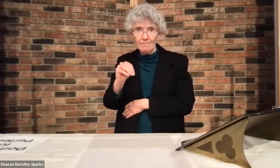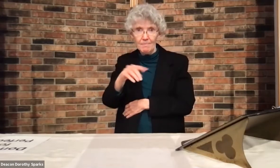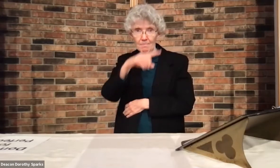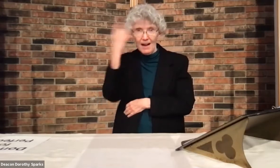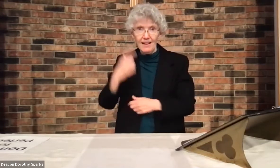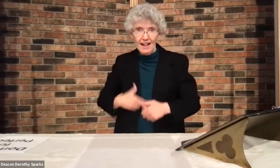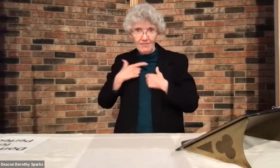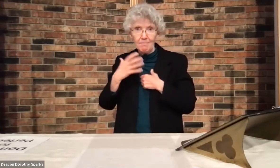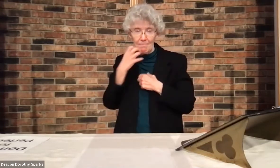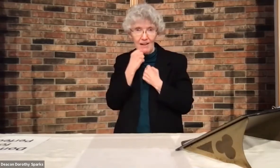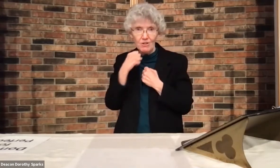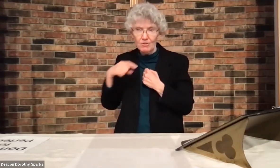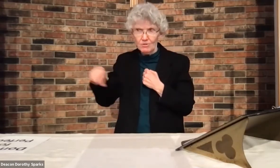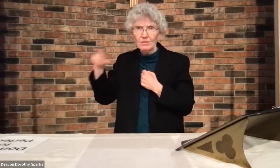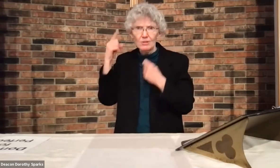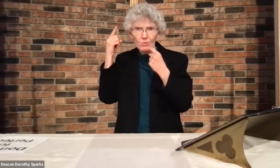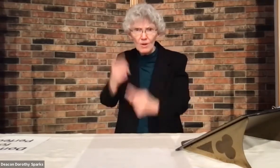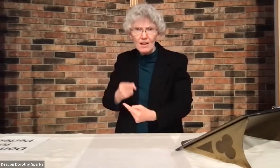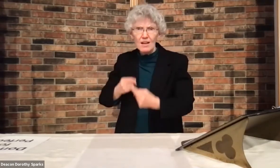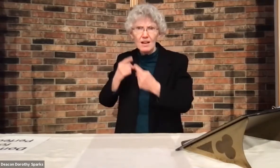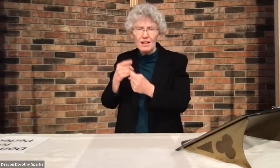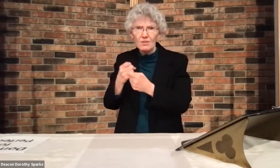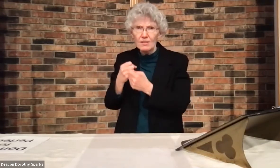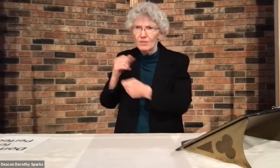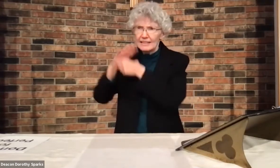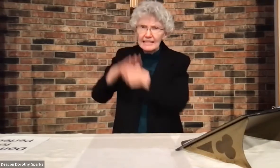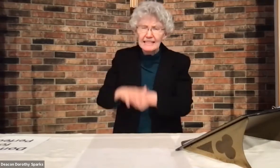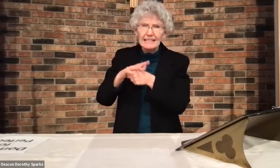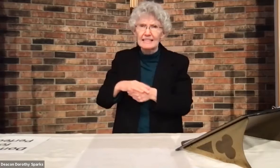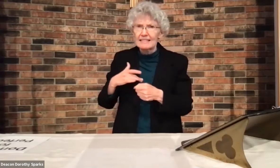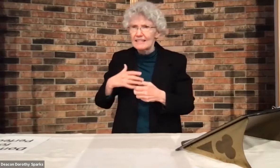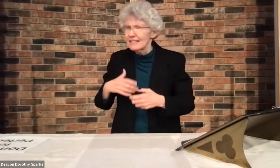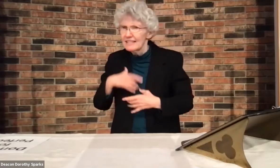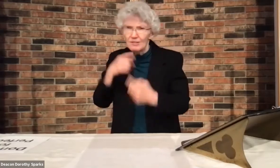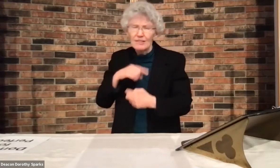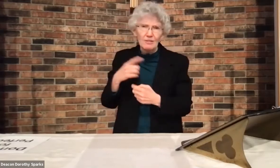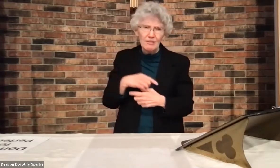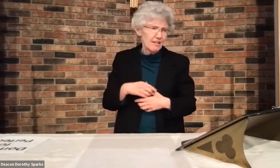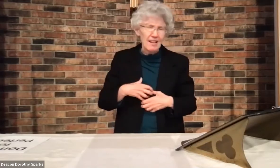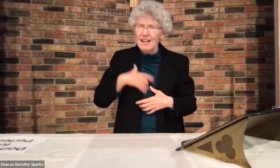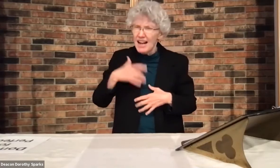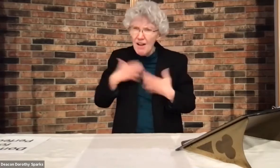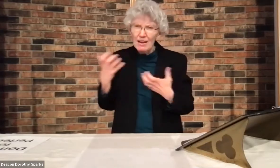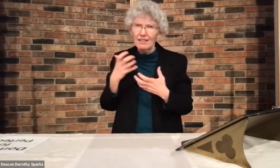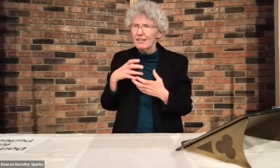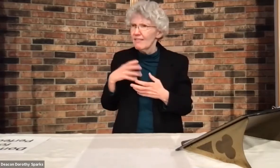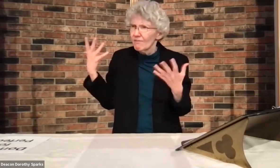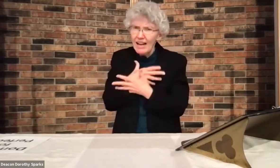it also gave me a perspective on what people through the